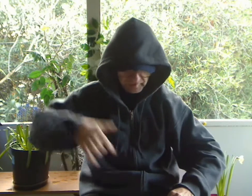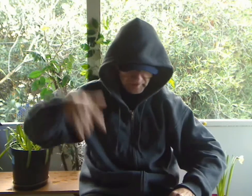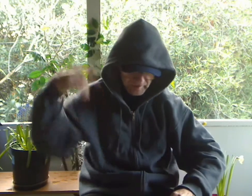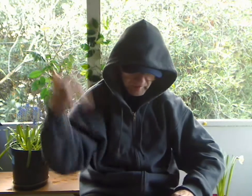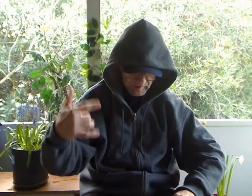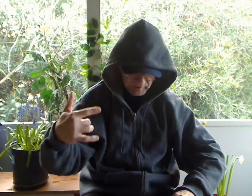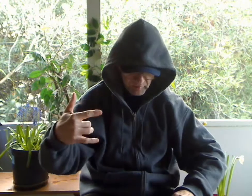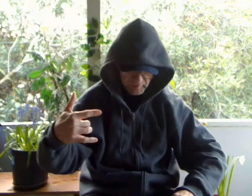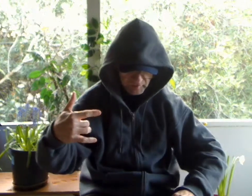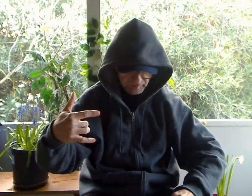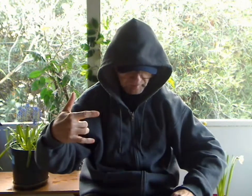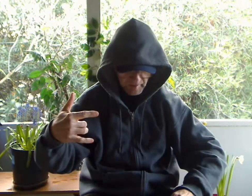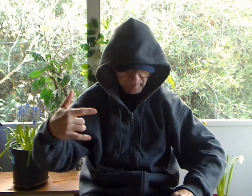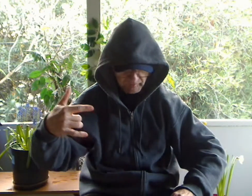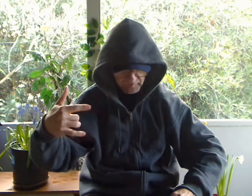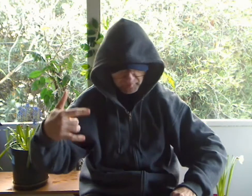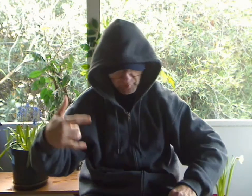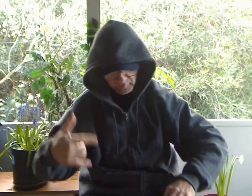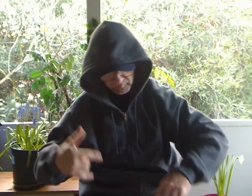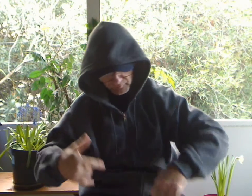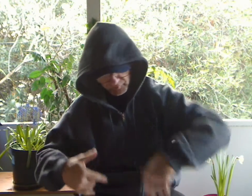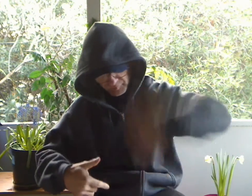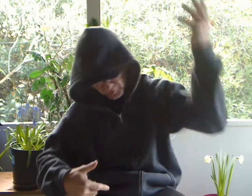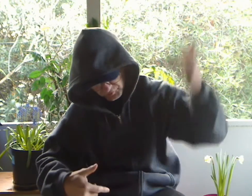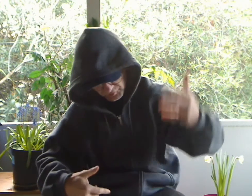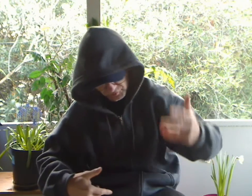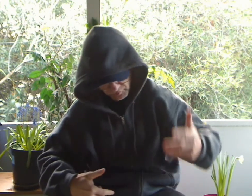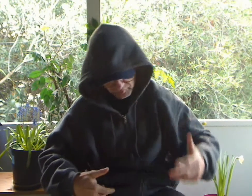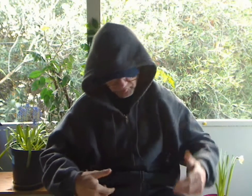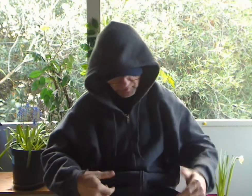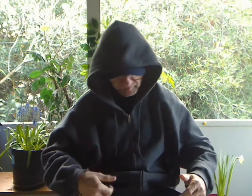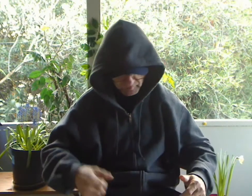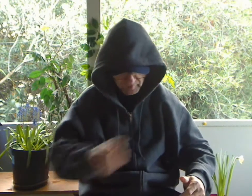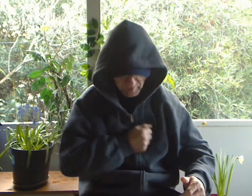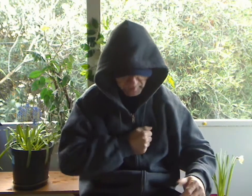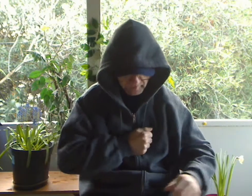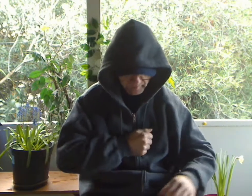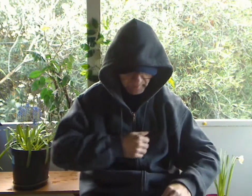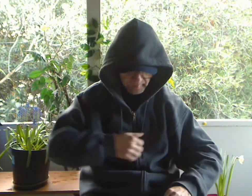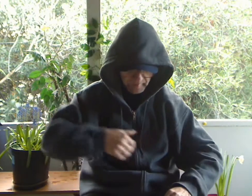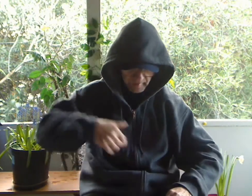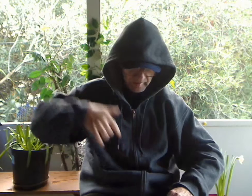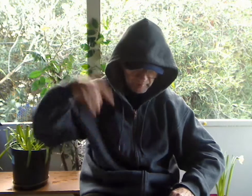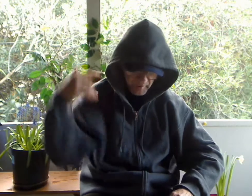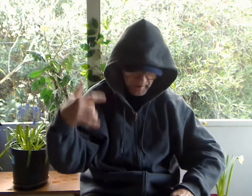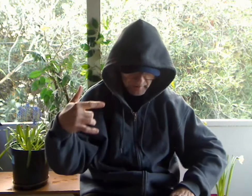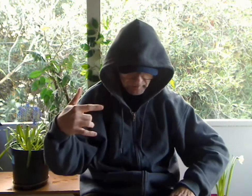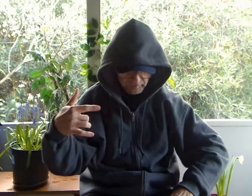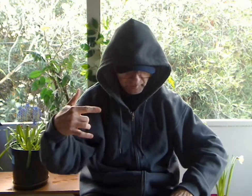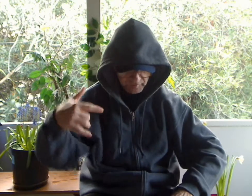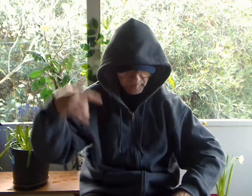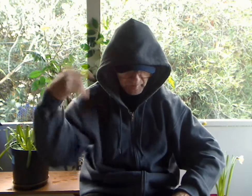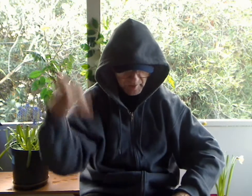To Him that smote Egypt by their firstborn, for His mercy endures forever. And brought out Israel from among